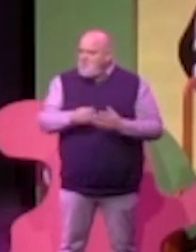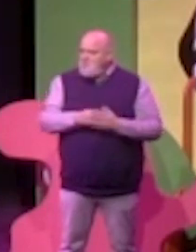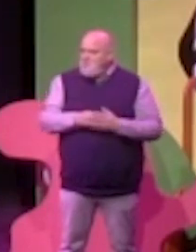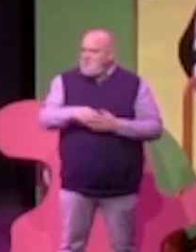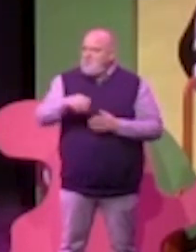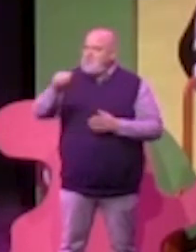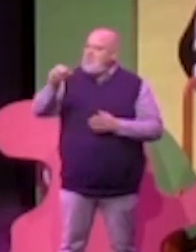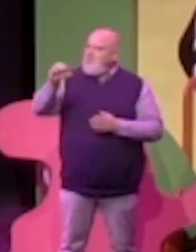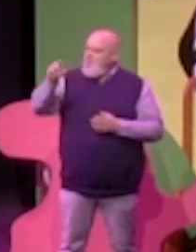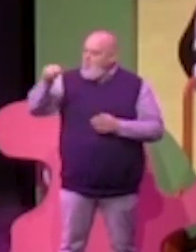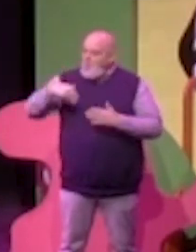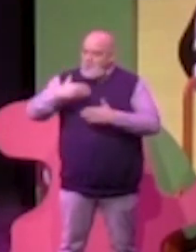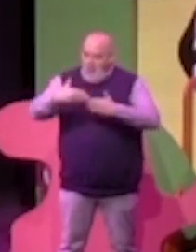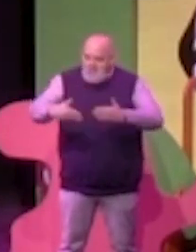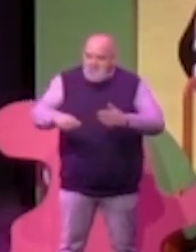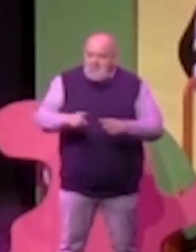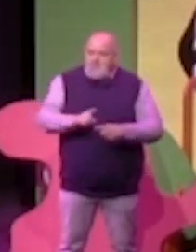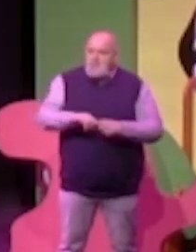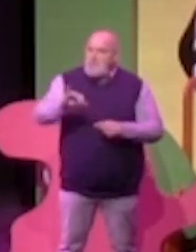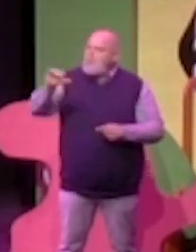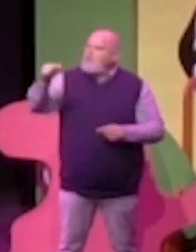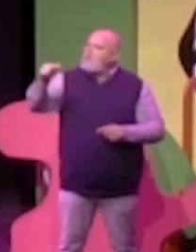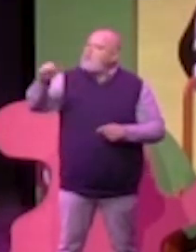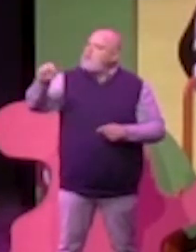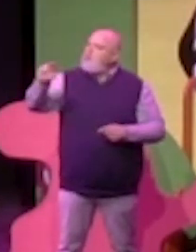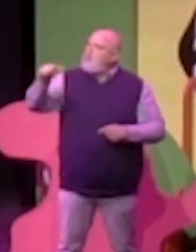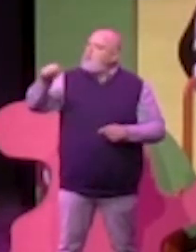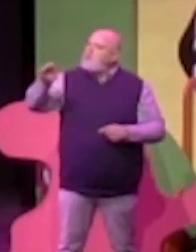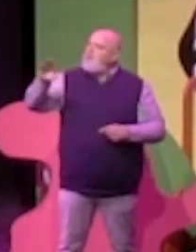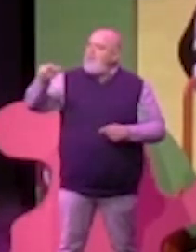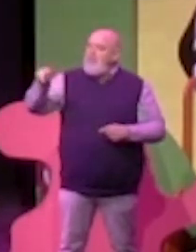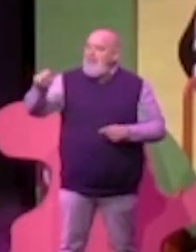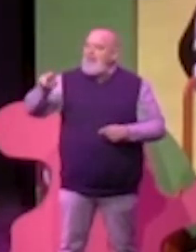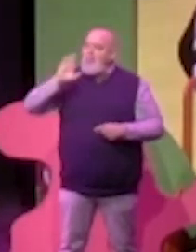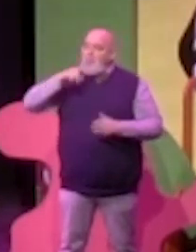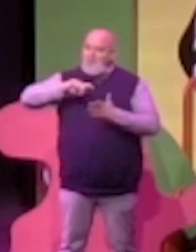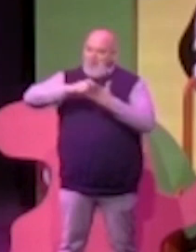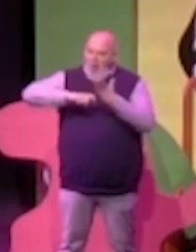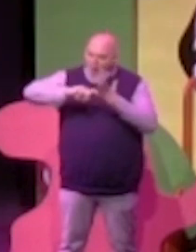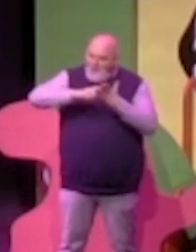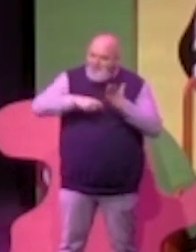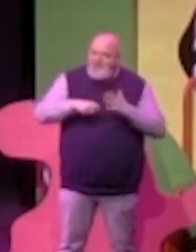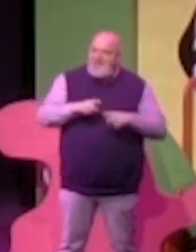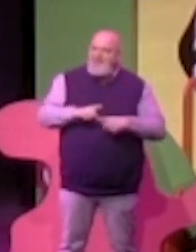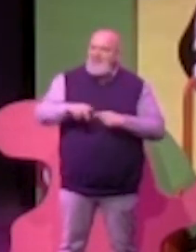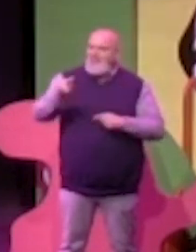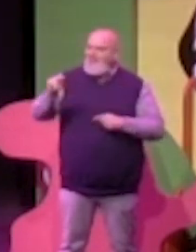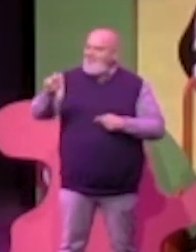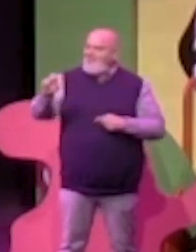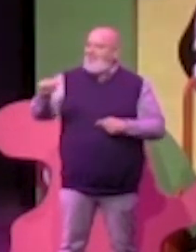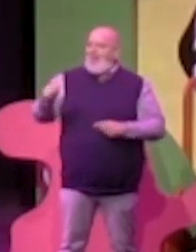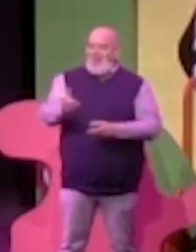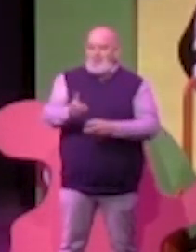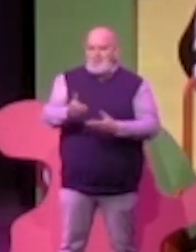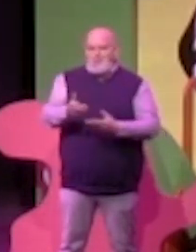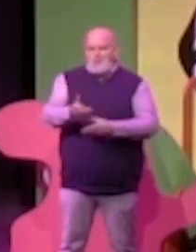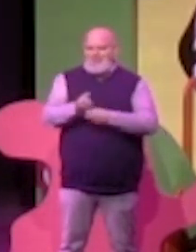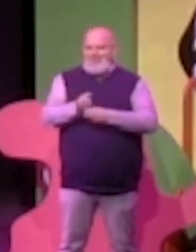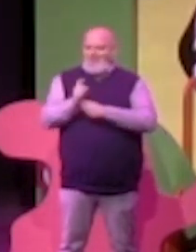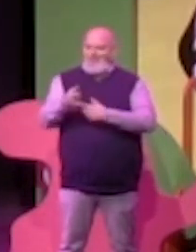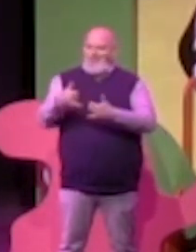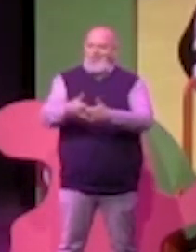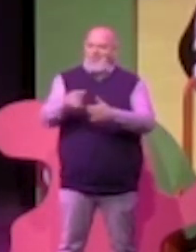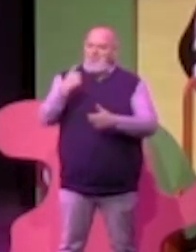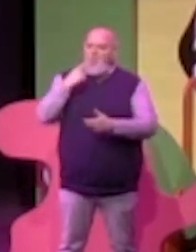acorn processing. Hopefully George Blake is going to be there doing his carving. And he's an NEA recipient of the